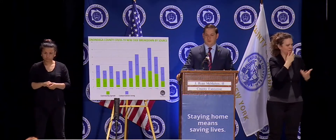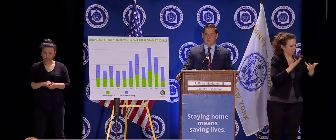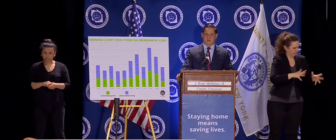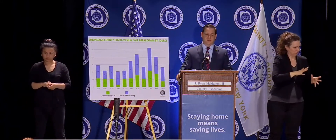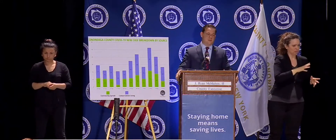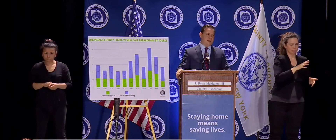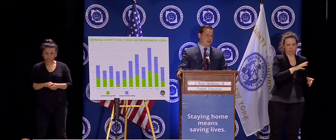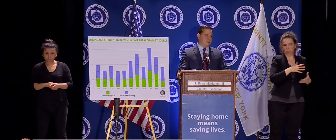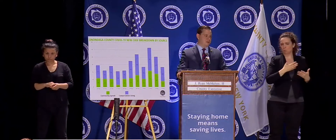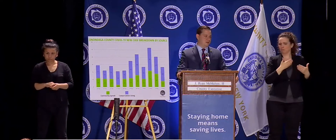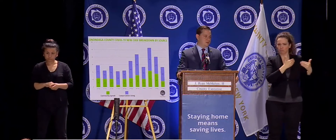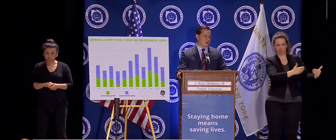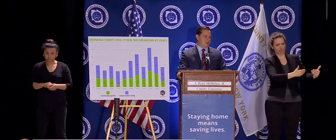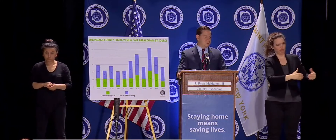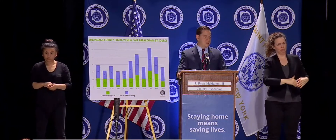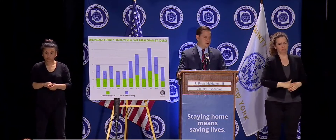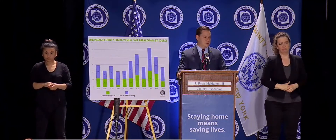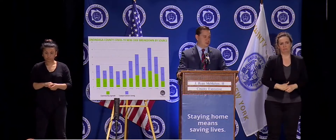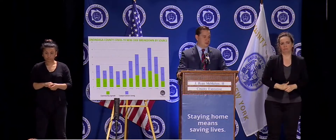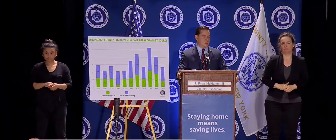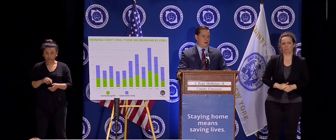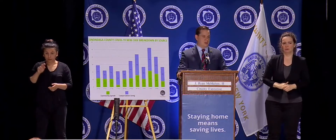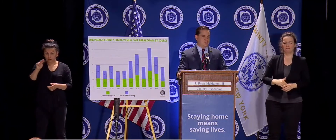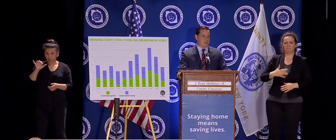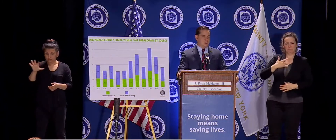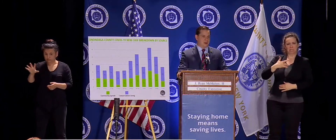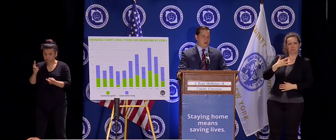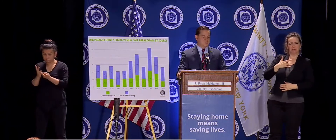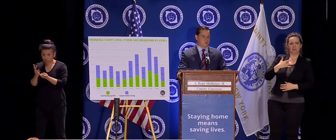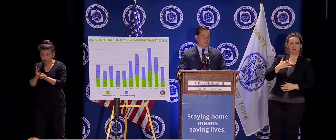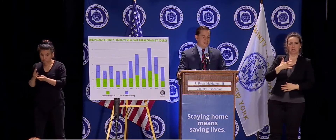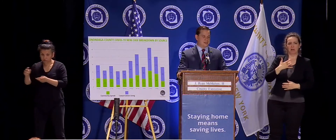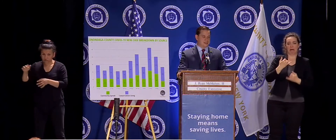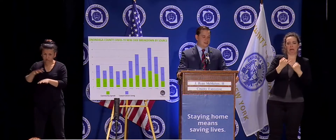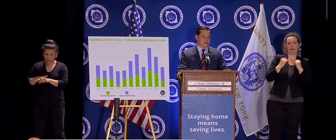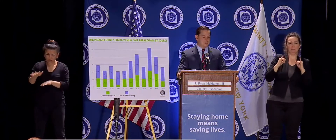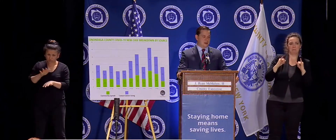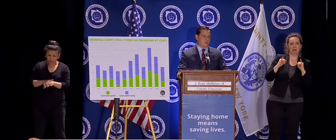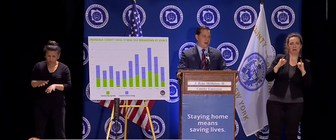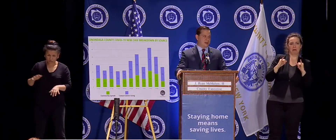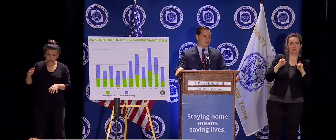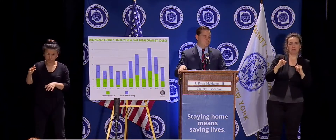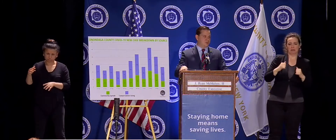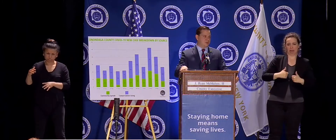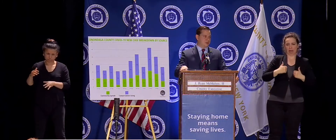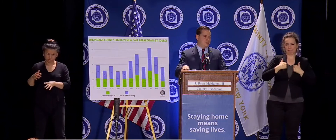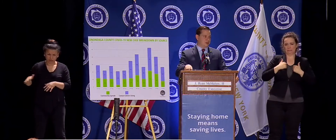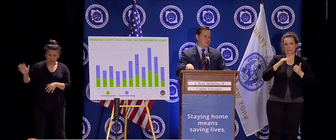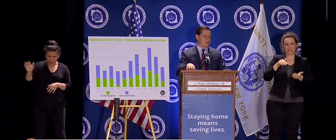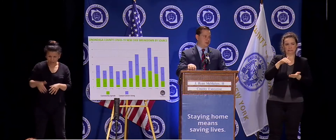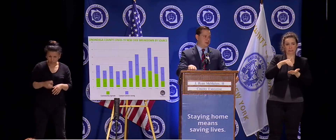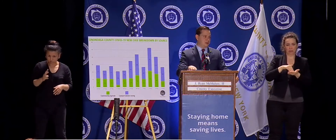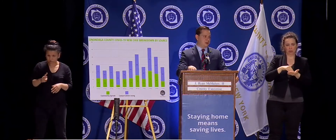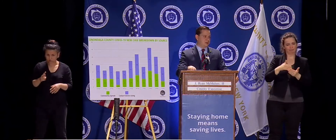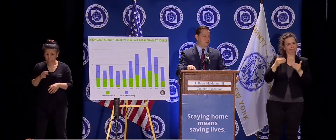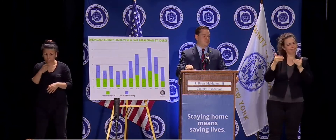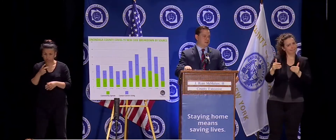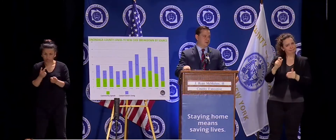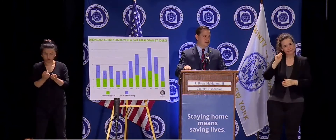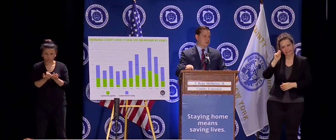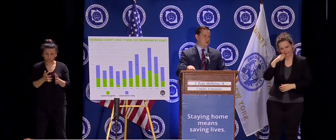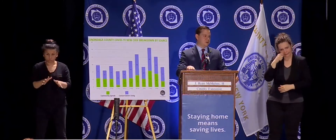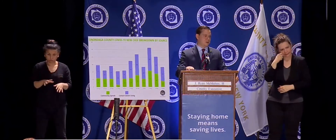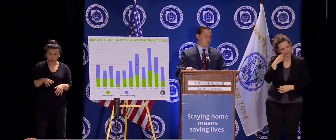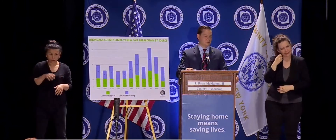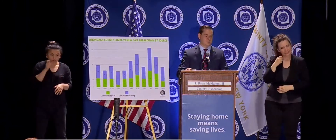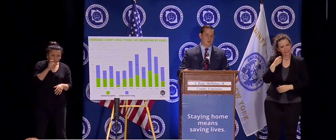with some of these independent living centers and other areas we'll be testing that we had through affiliateds and assisted